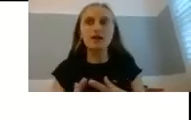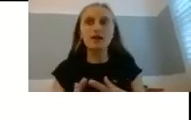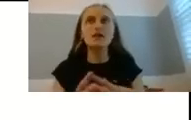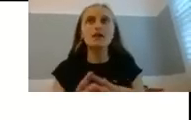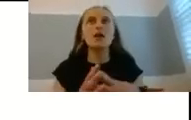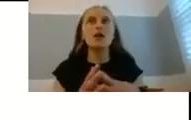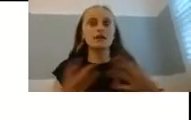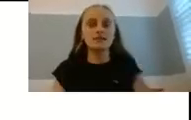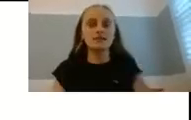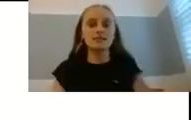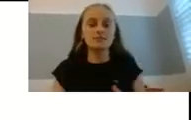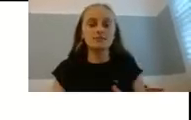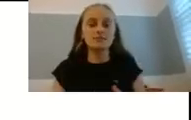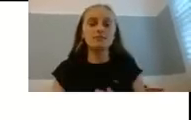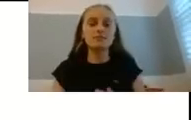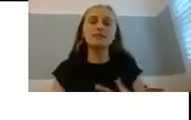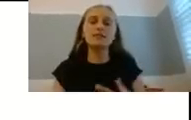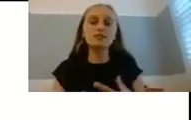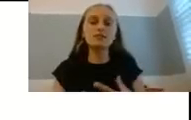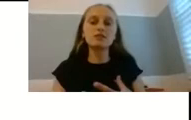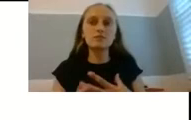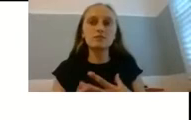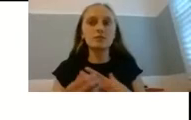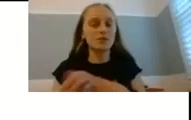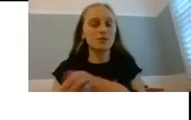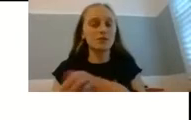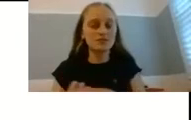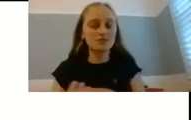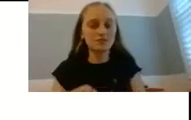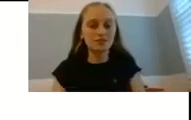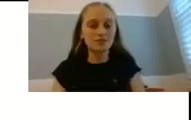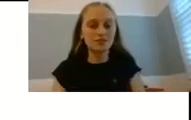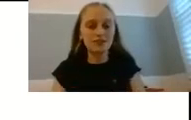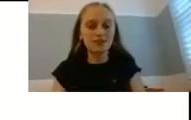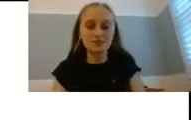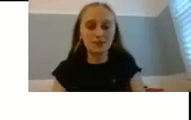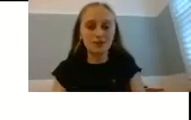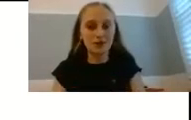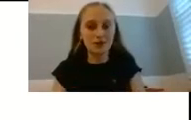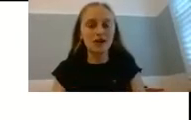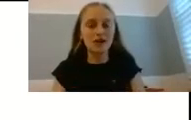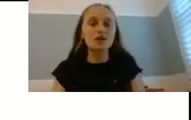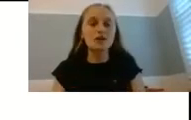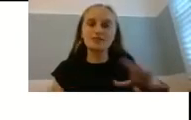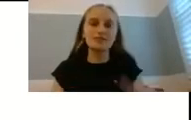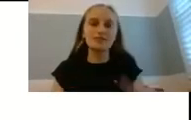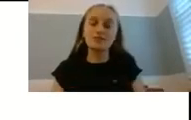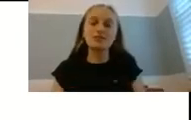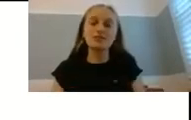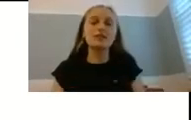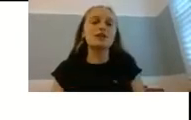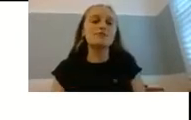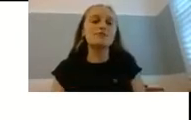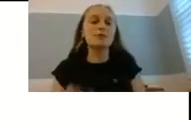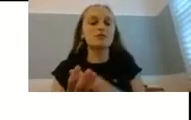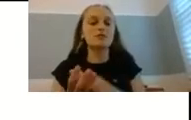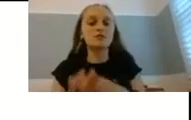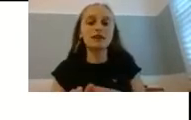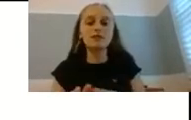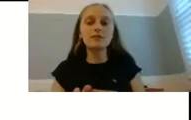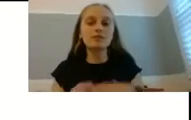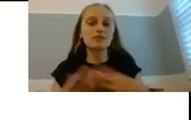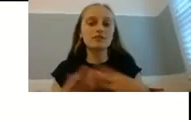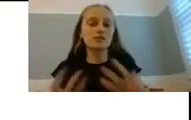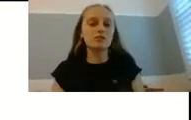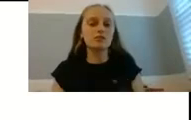had again that experience with Sign Language Club but we wanted to further and deepen our service level understanding of both the